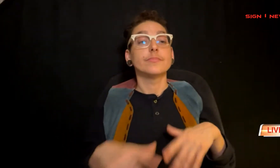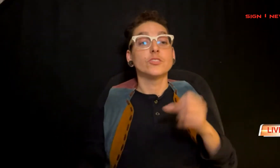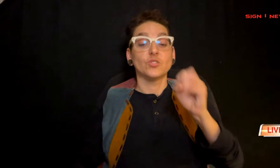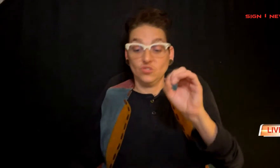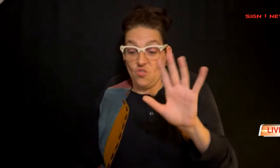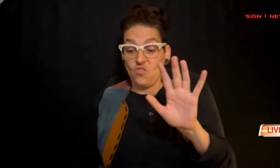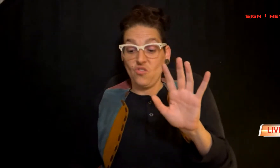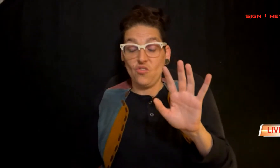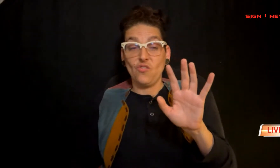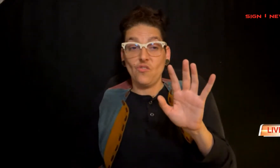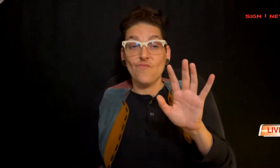Oscars.